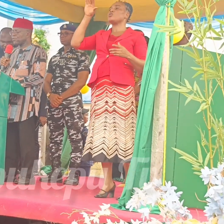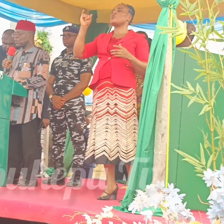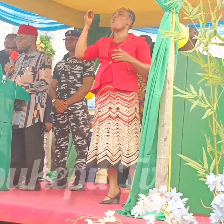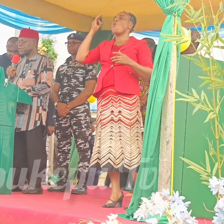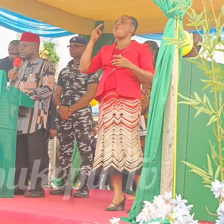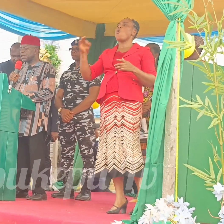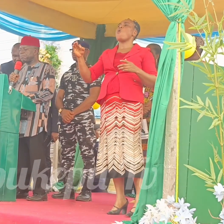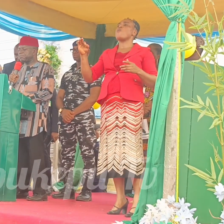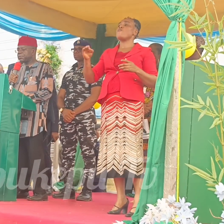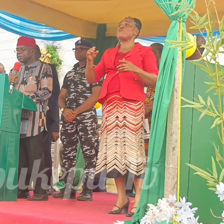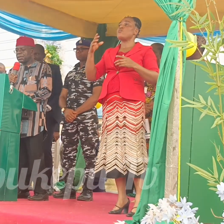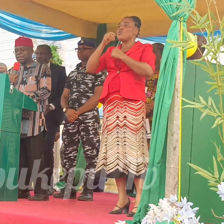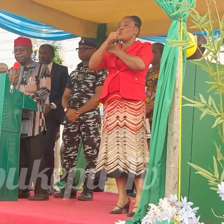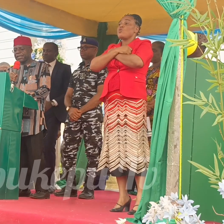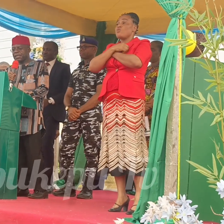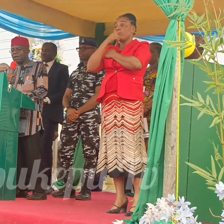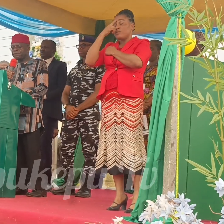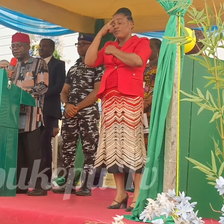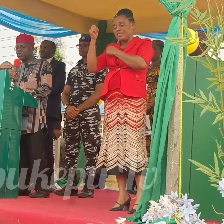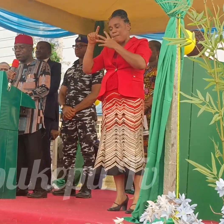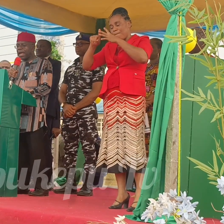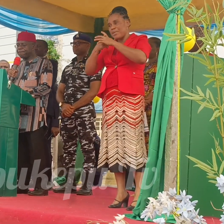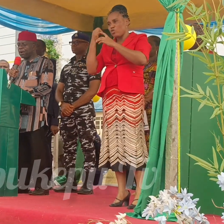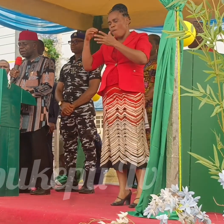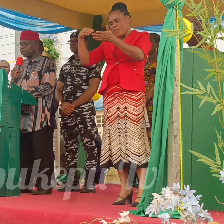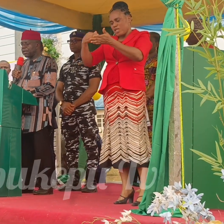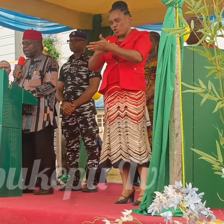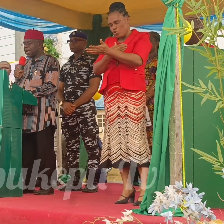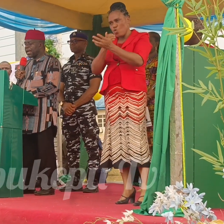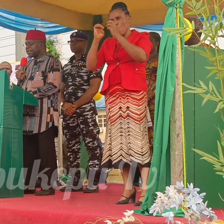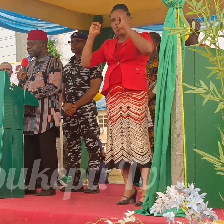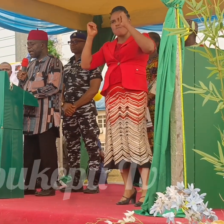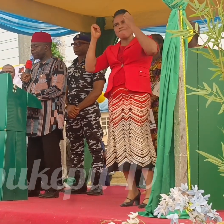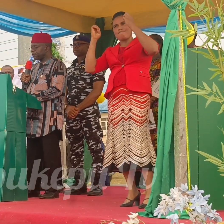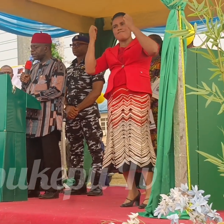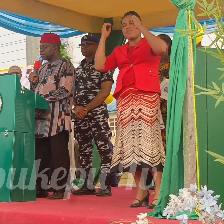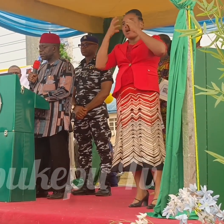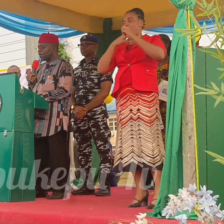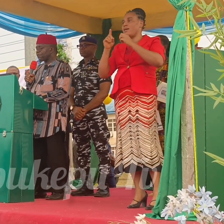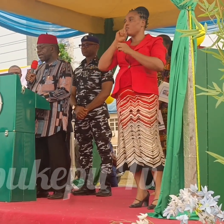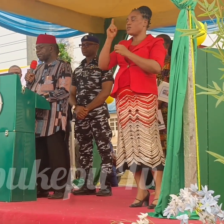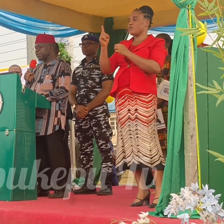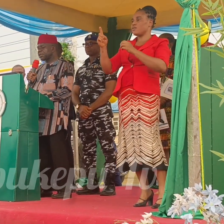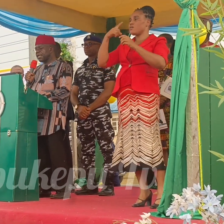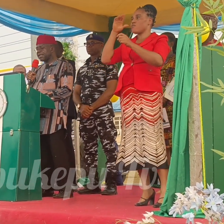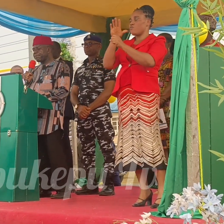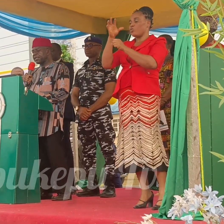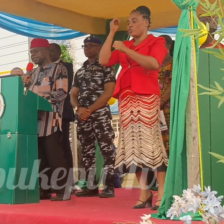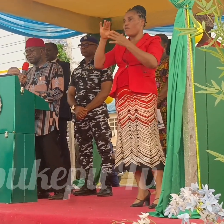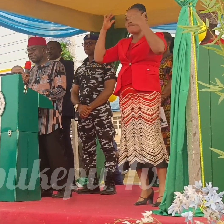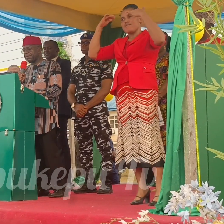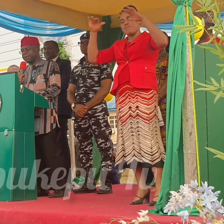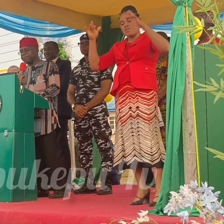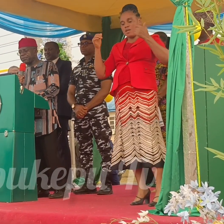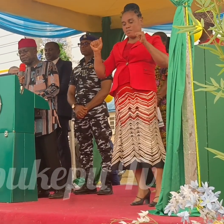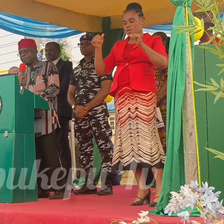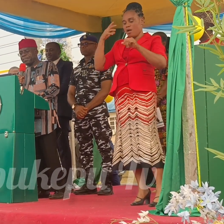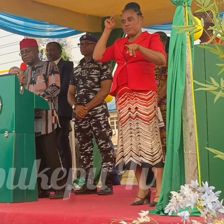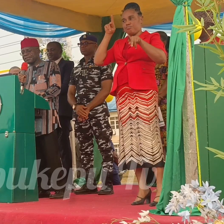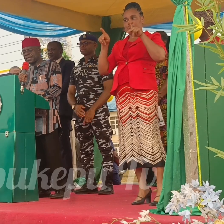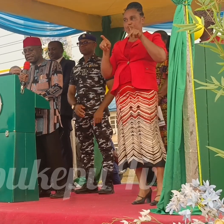of lofty dream, the beginning of a new epoch, and the reaffirmation of our limitless abilities as a